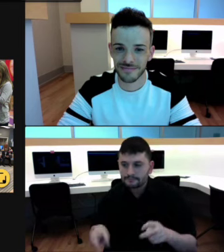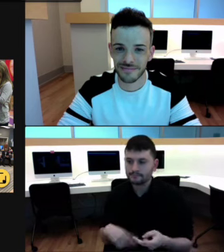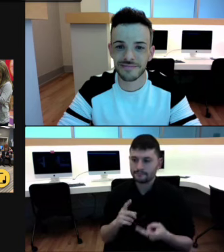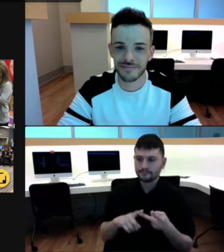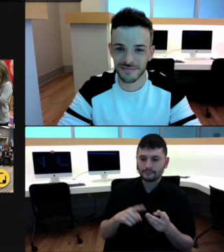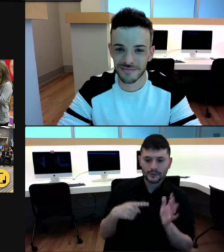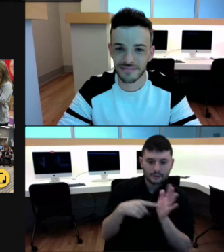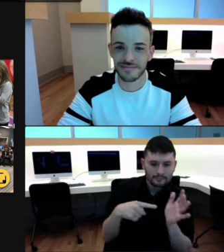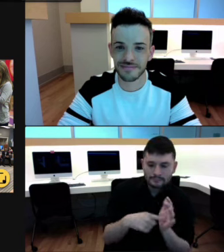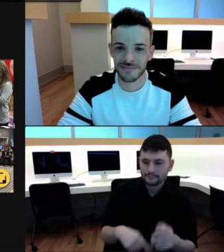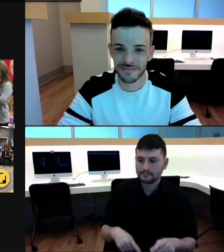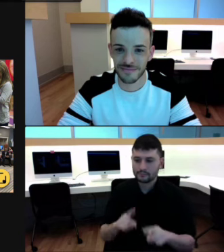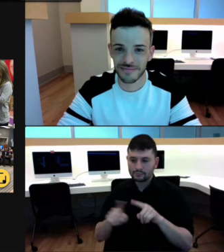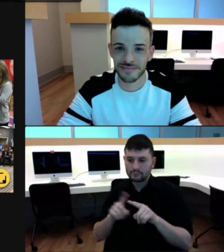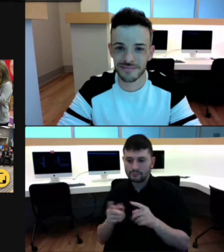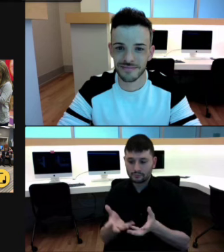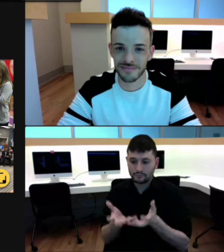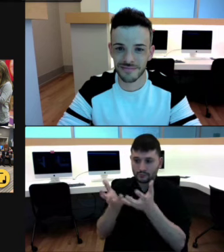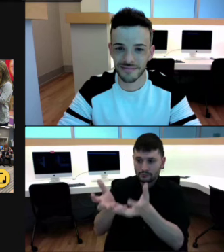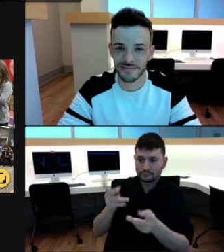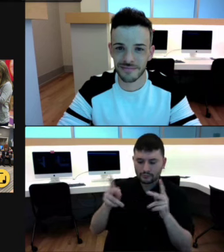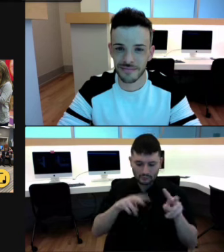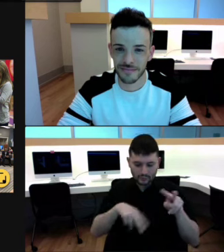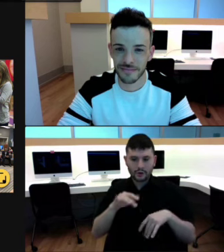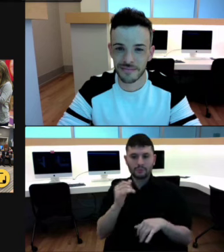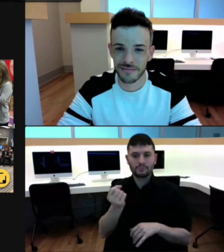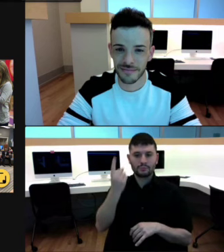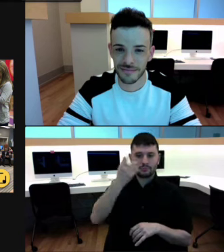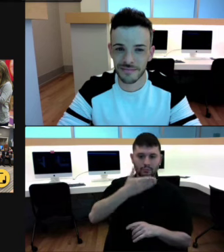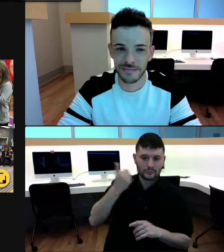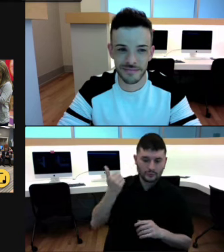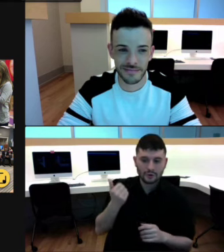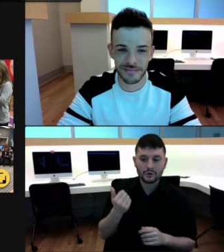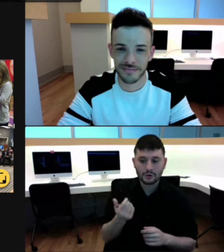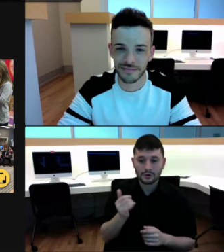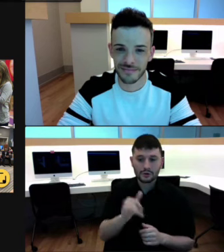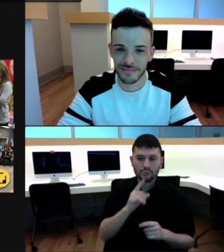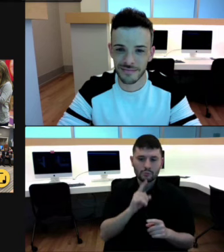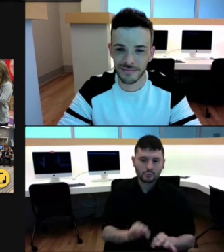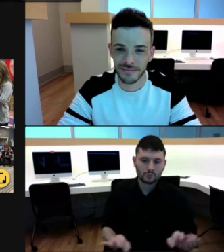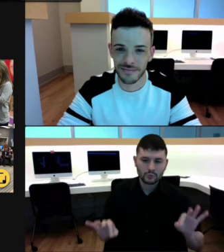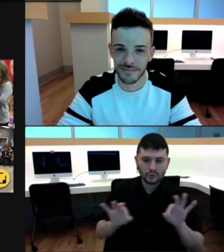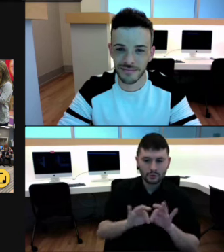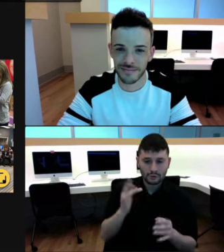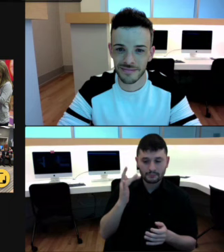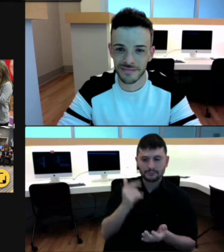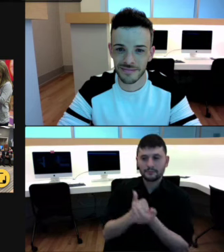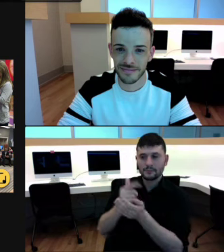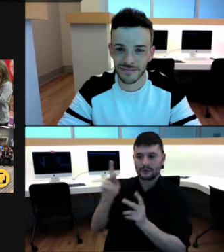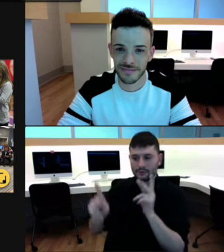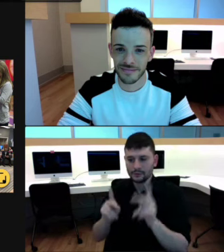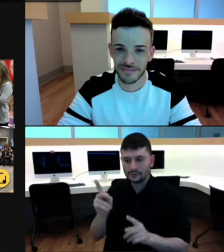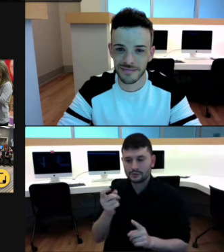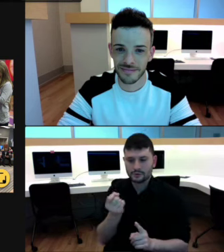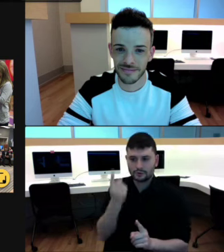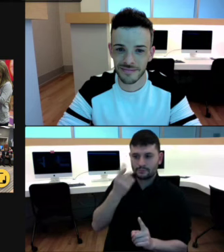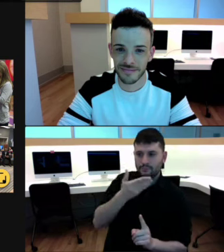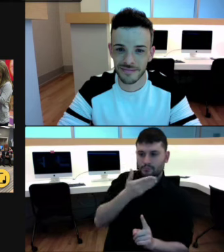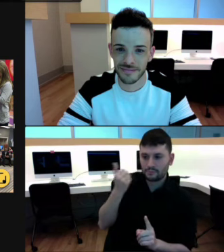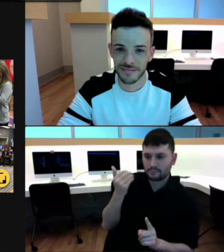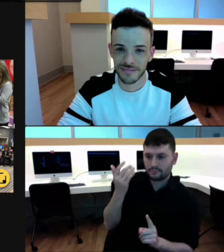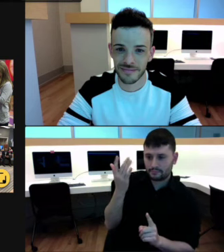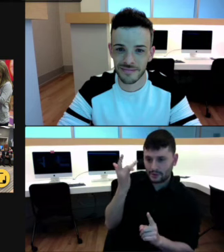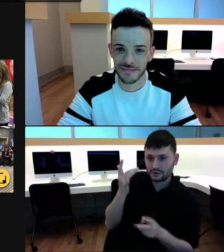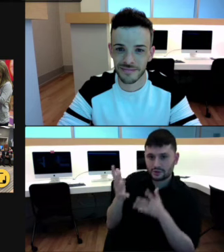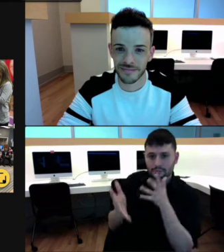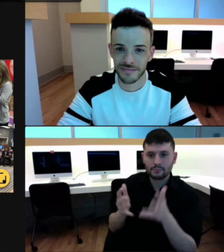of gesture products or analyses that people can use and just simply have a better understanding of how gestures work. This could be meaningful